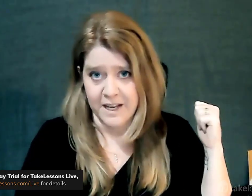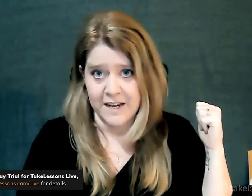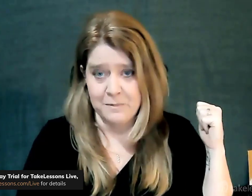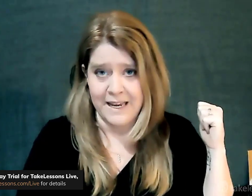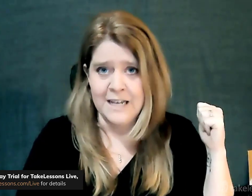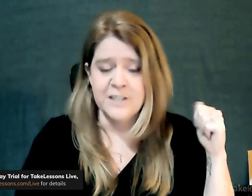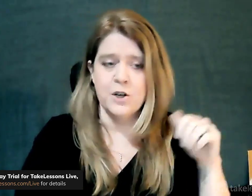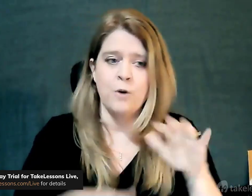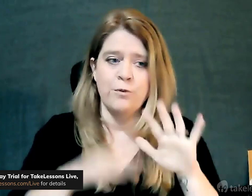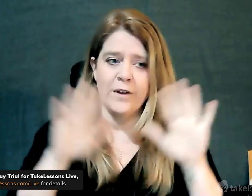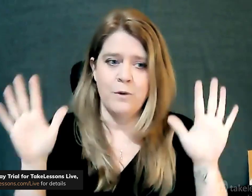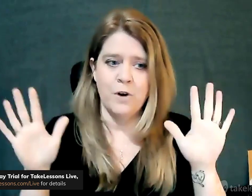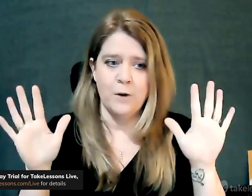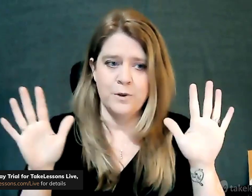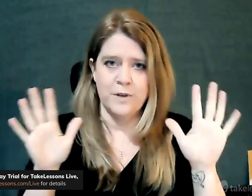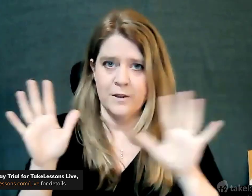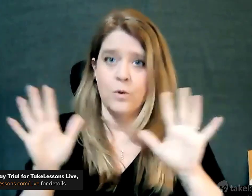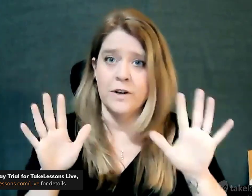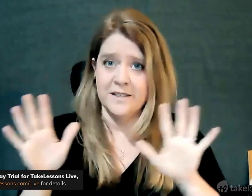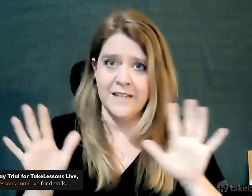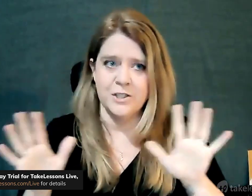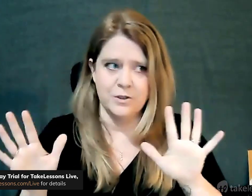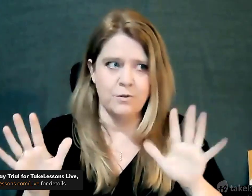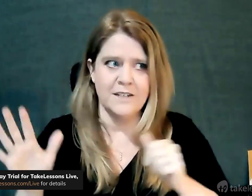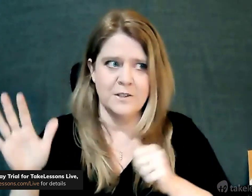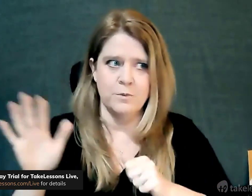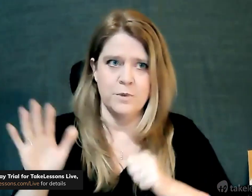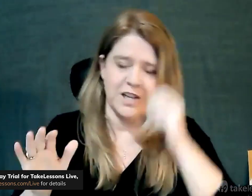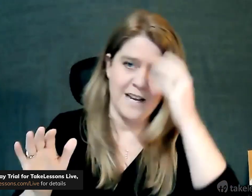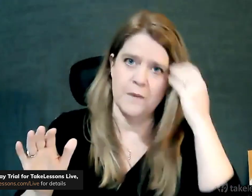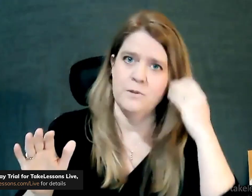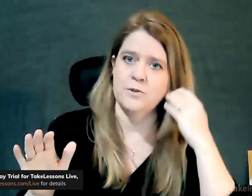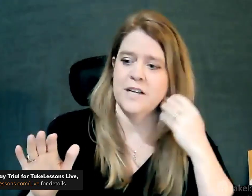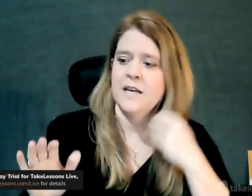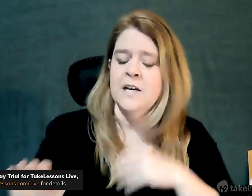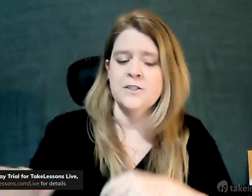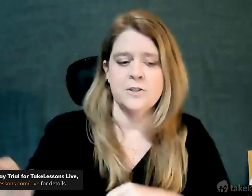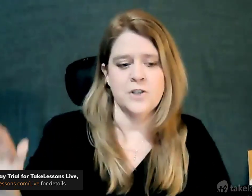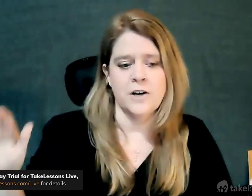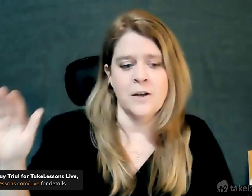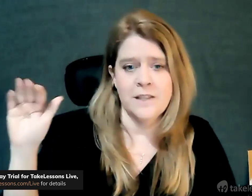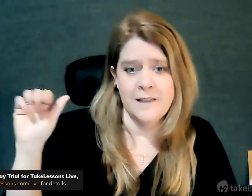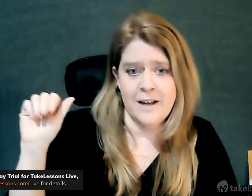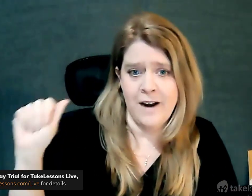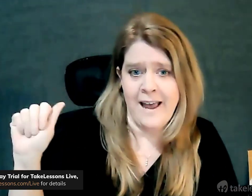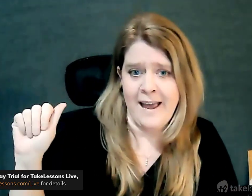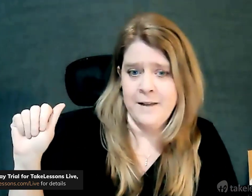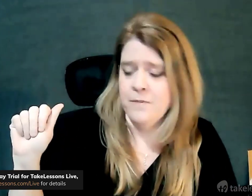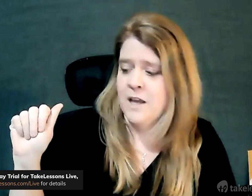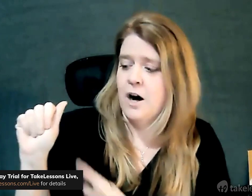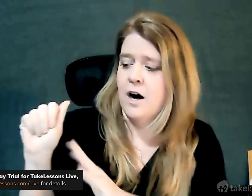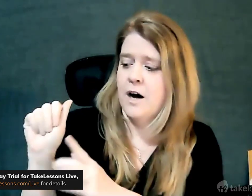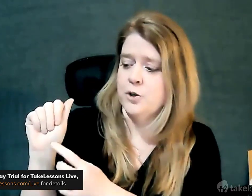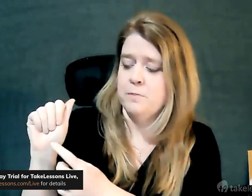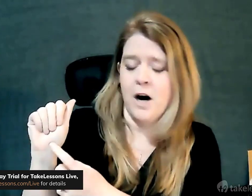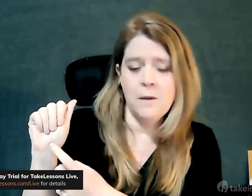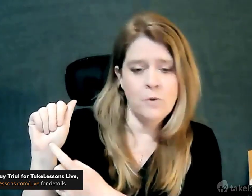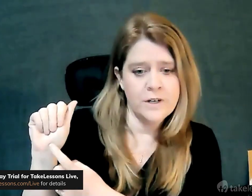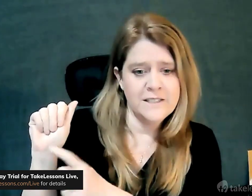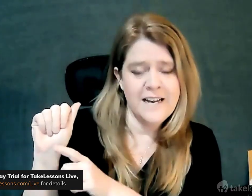me. So hopefully that will help you get the orientation correct on which hand I'm using. So starting with the letter A, your palm orientation